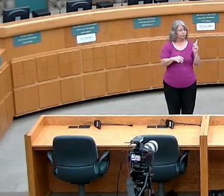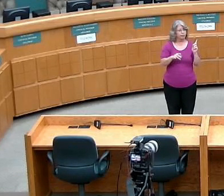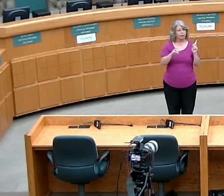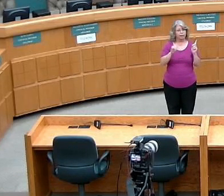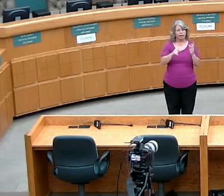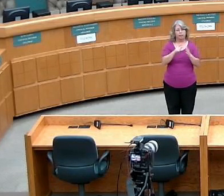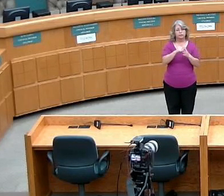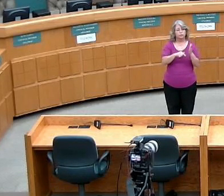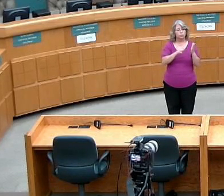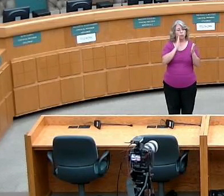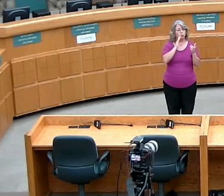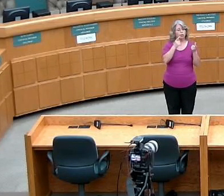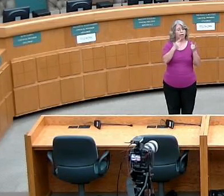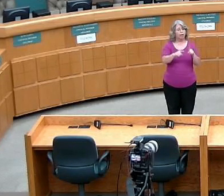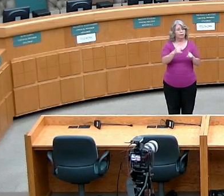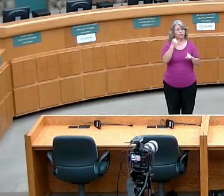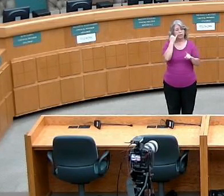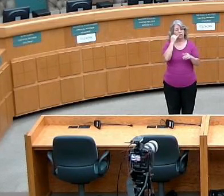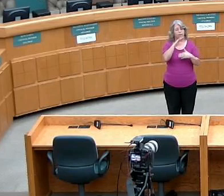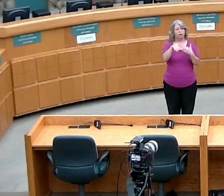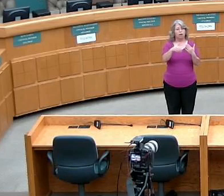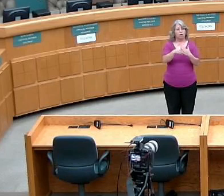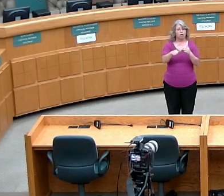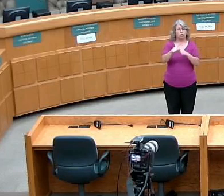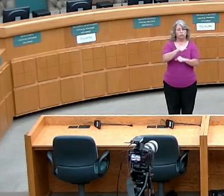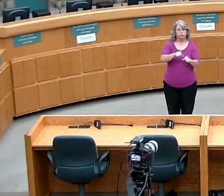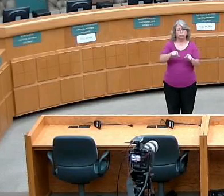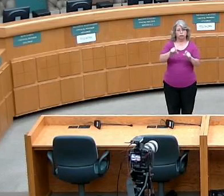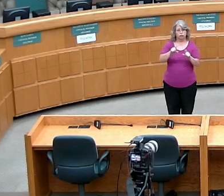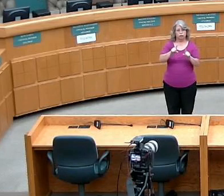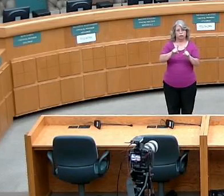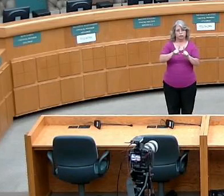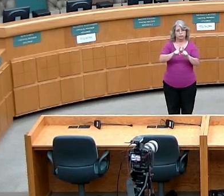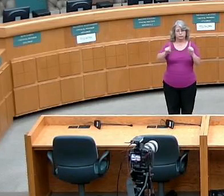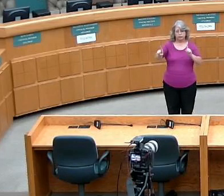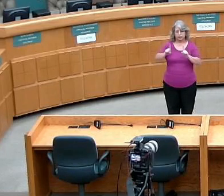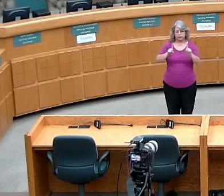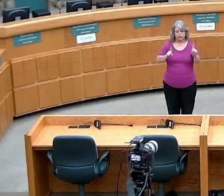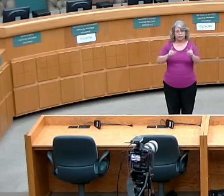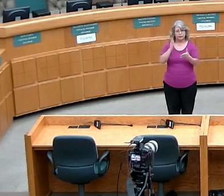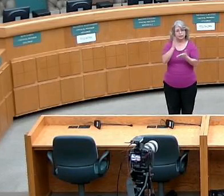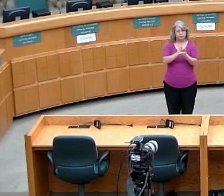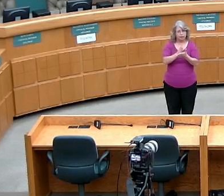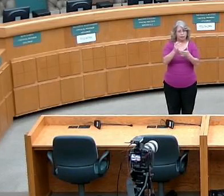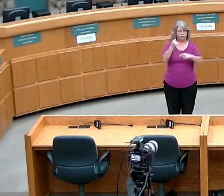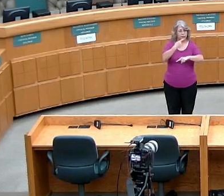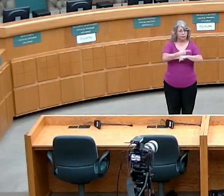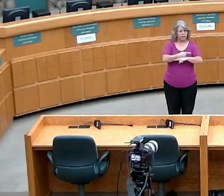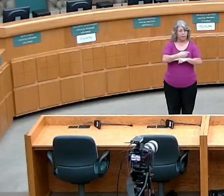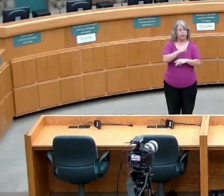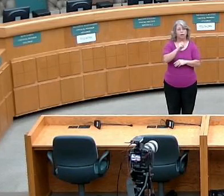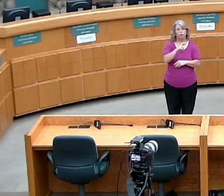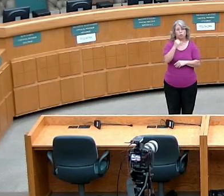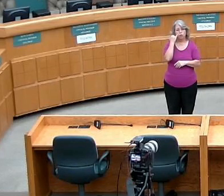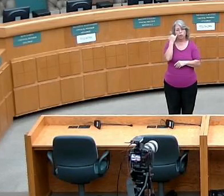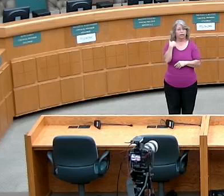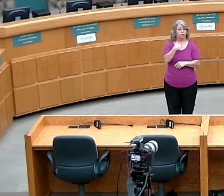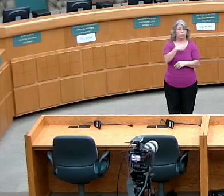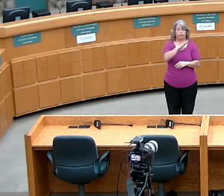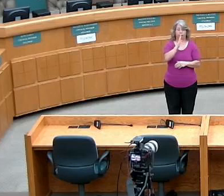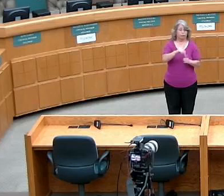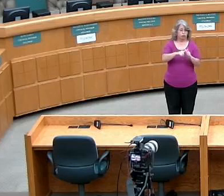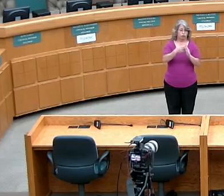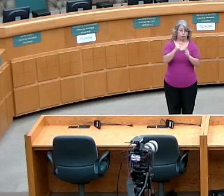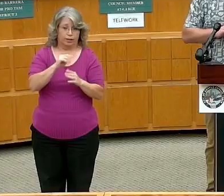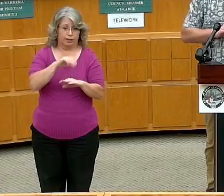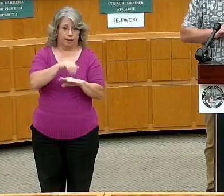happen if all of the social distancing was ended today, or the red was if we never put into place in the first place. So